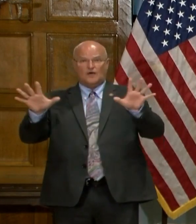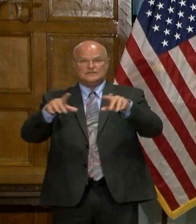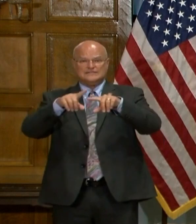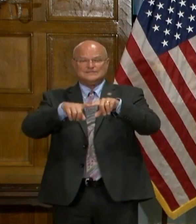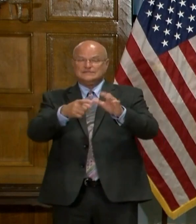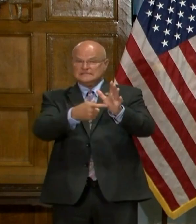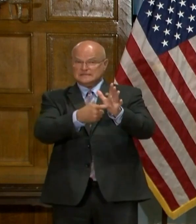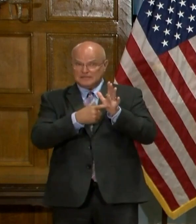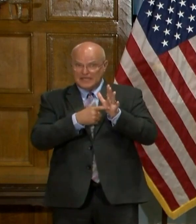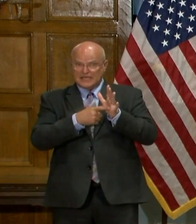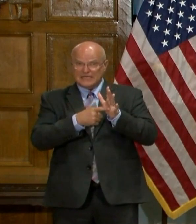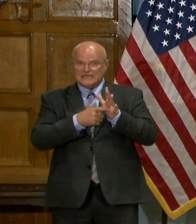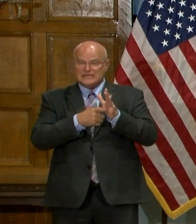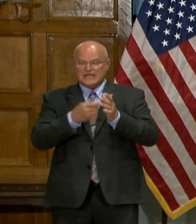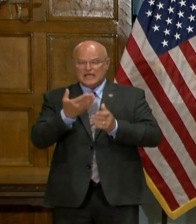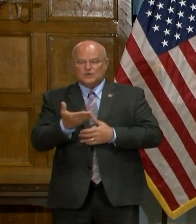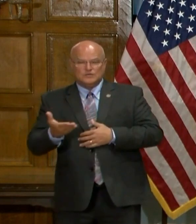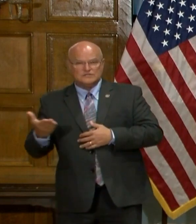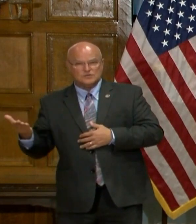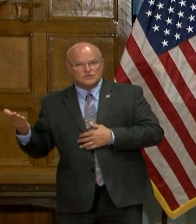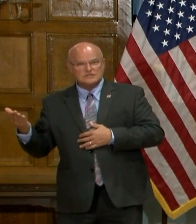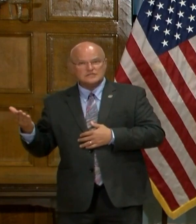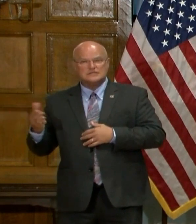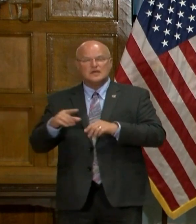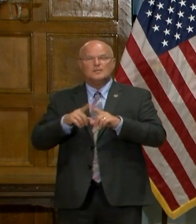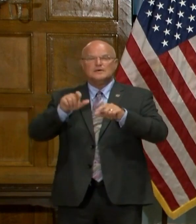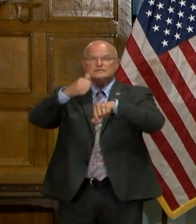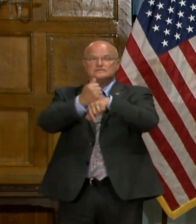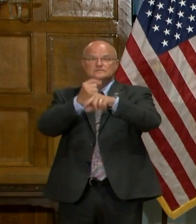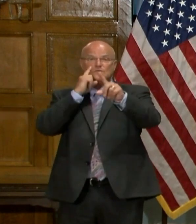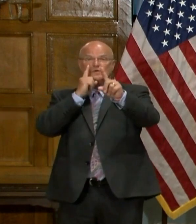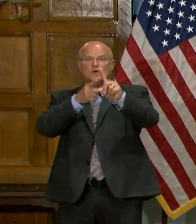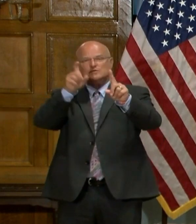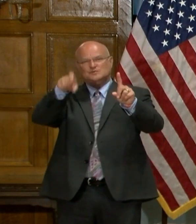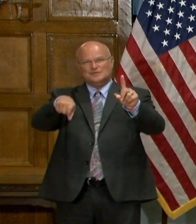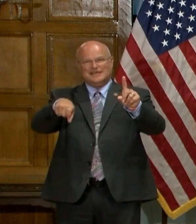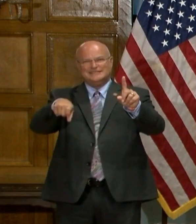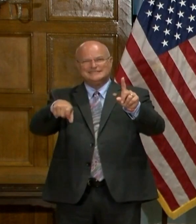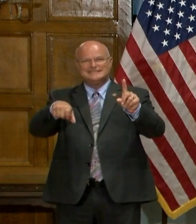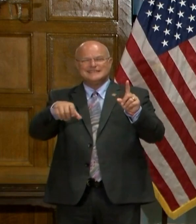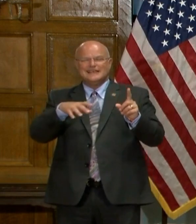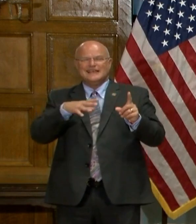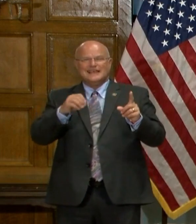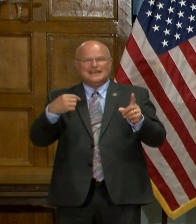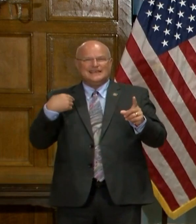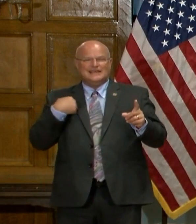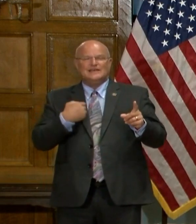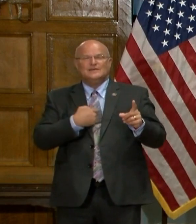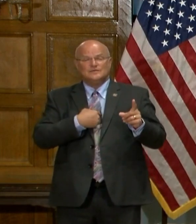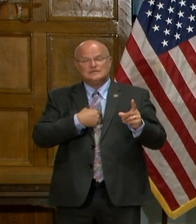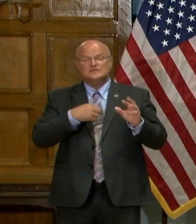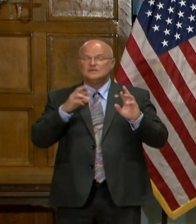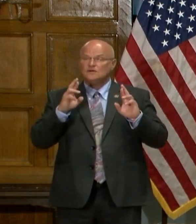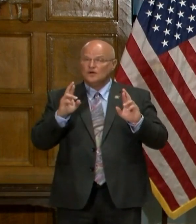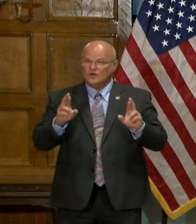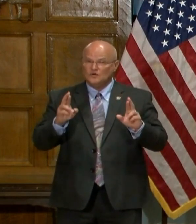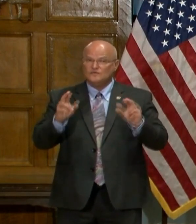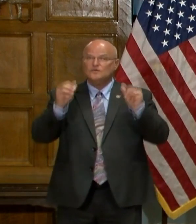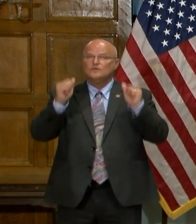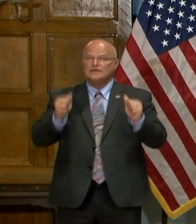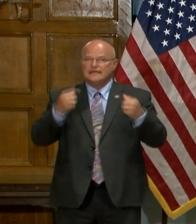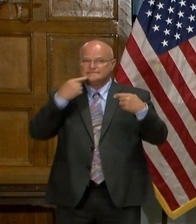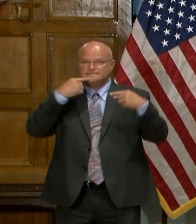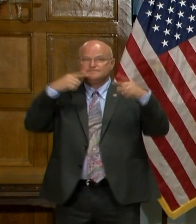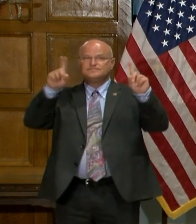upon demand, it depends upon resources, but you have to set goals, and we're hopeful that we can make